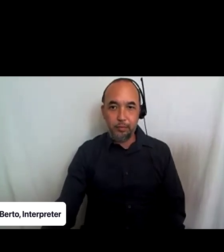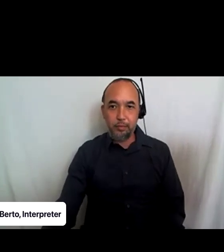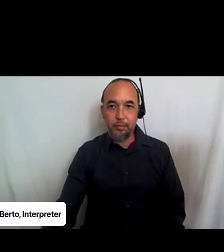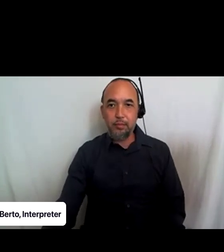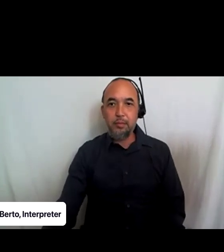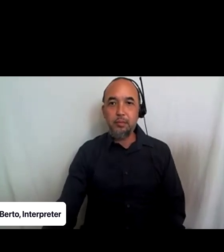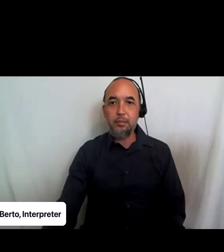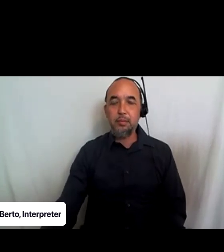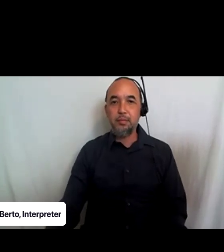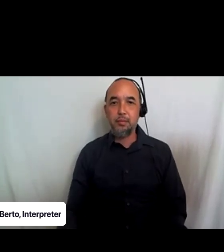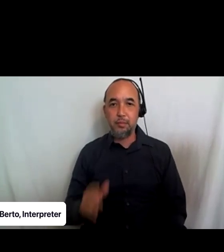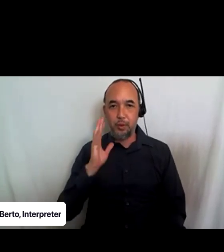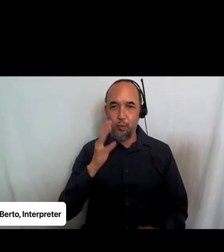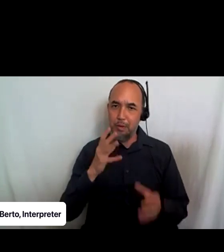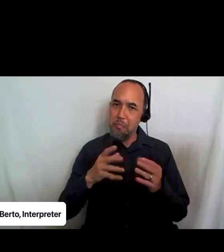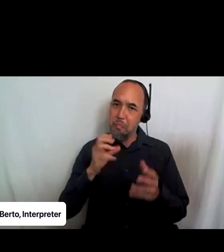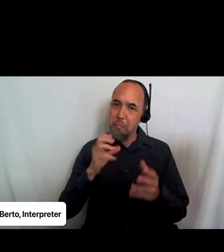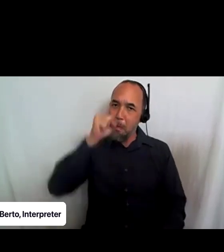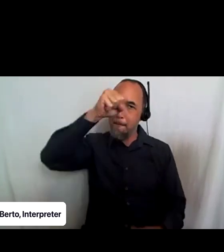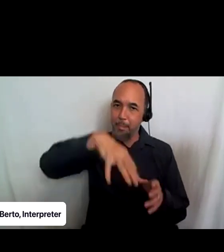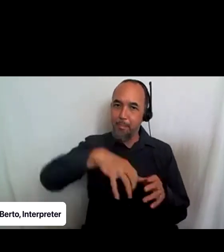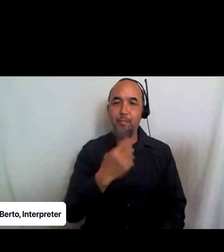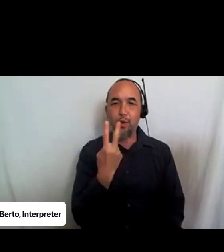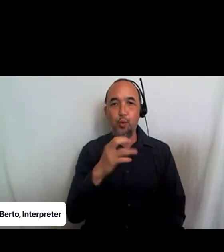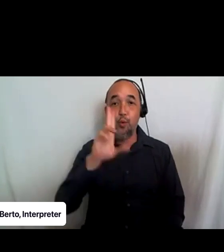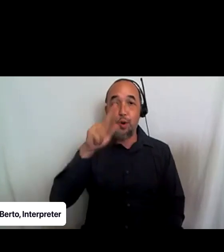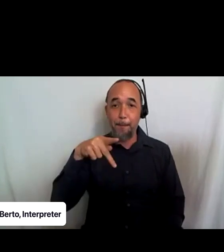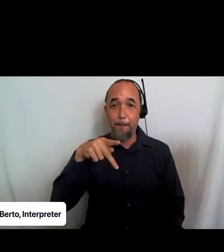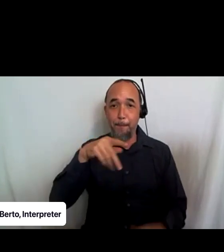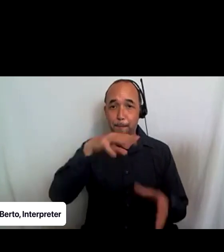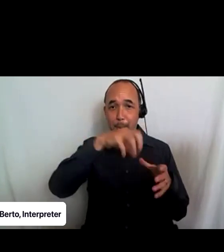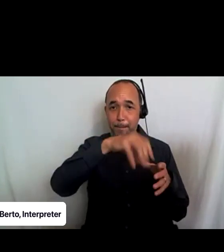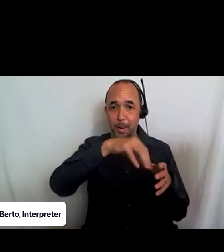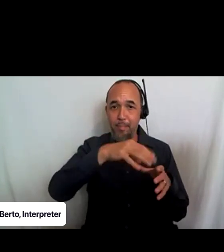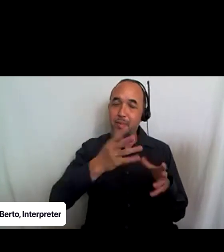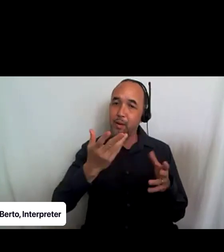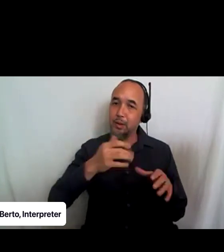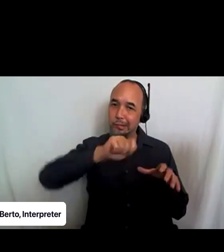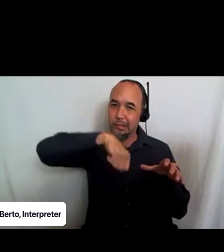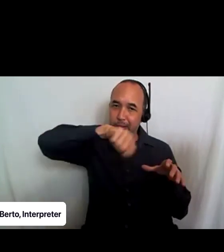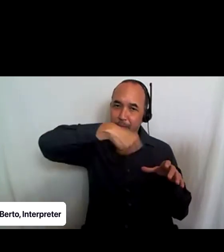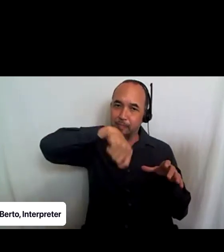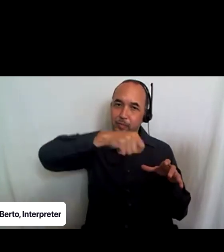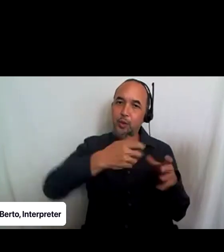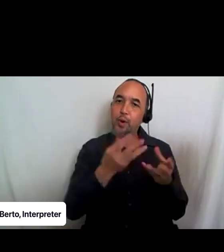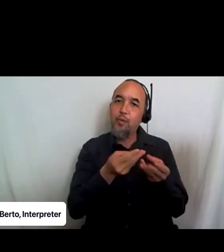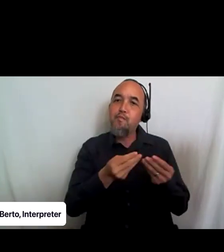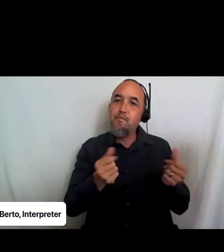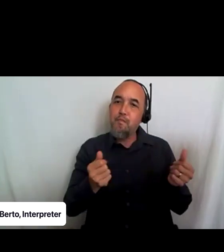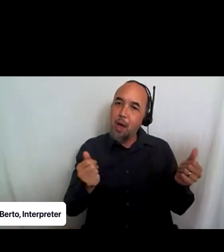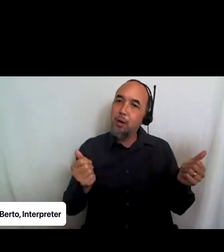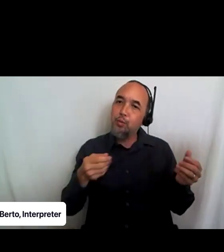So I'm gonna start with the 2 cups, add that to my bechamel sauce, and then whisk that in so it melts nicely together.